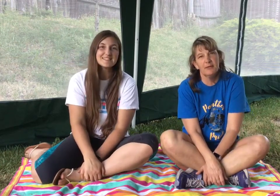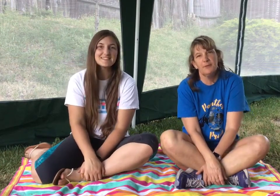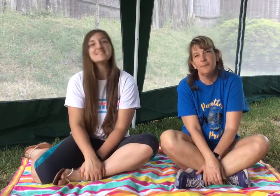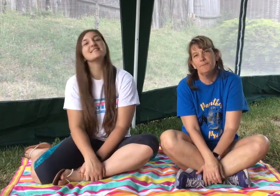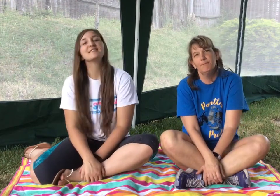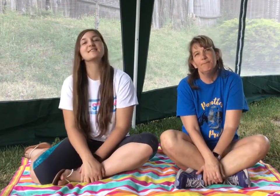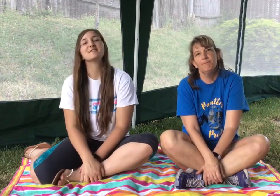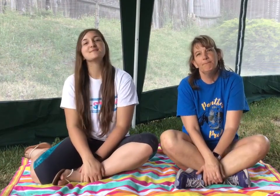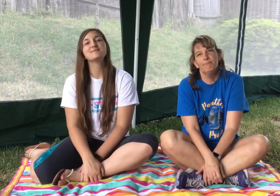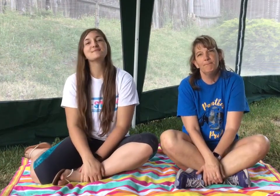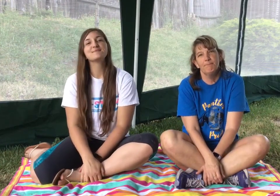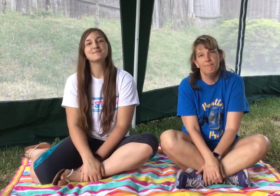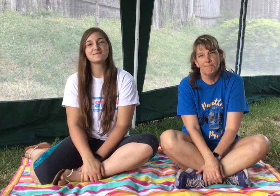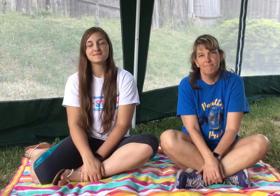we go.